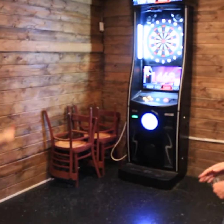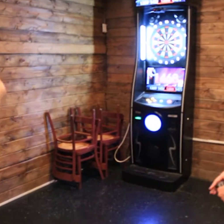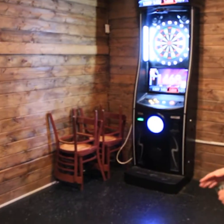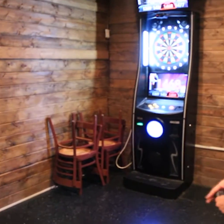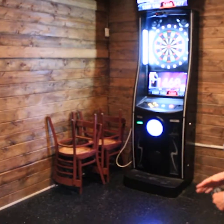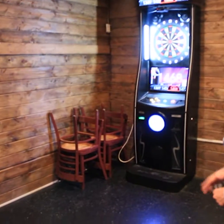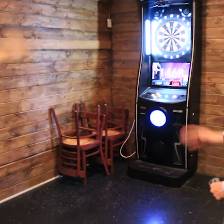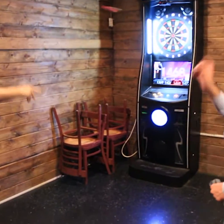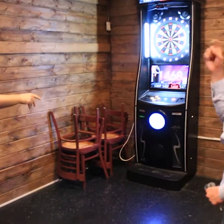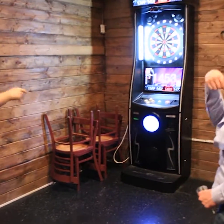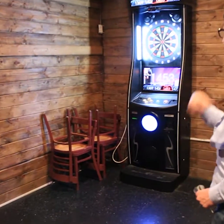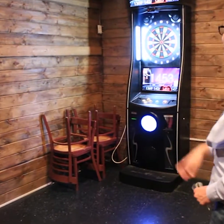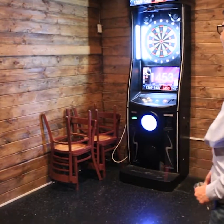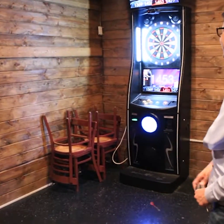I feel like I've never